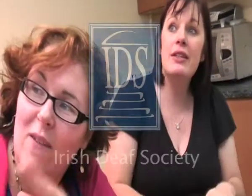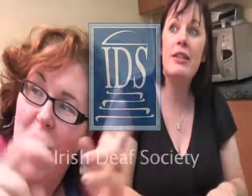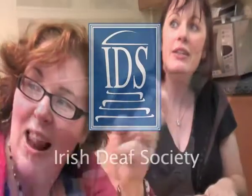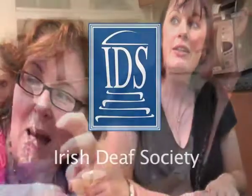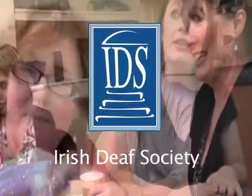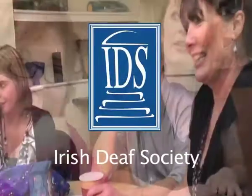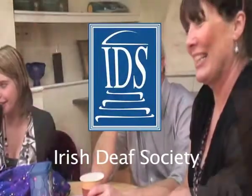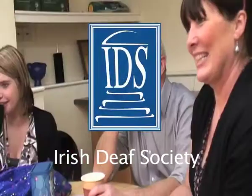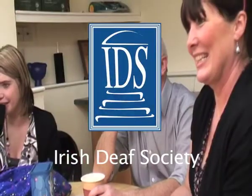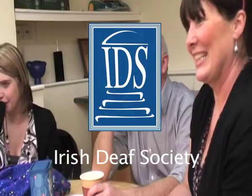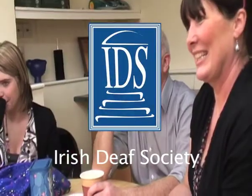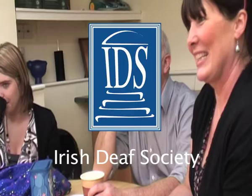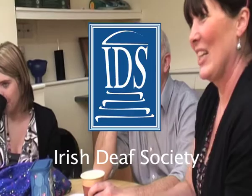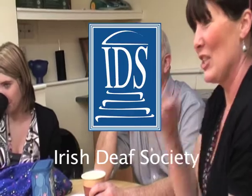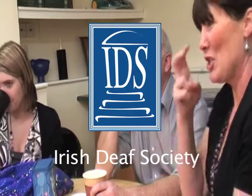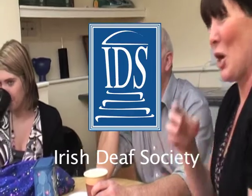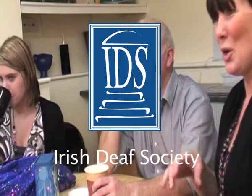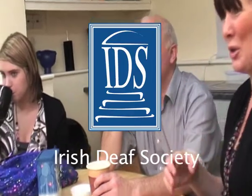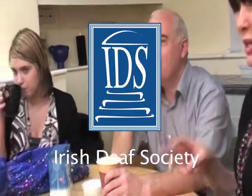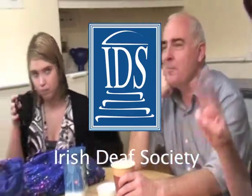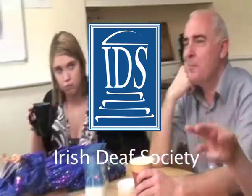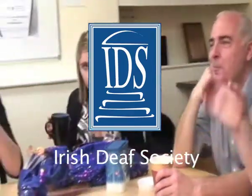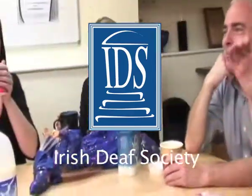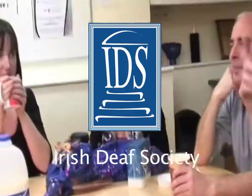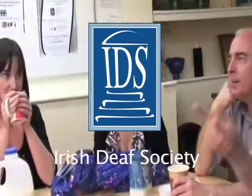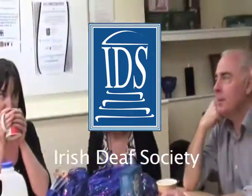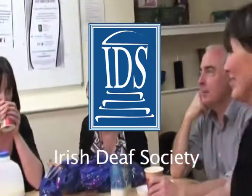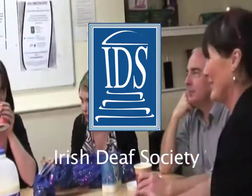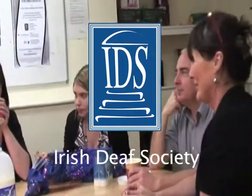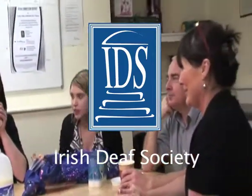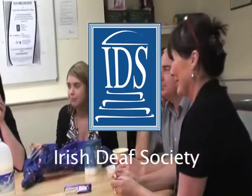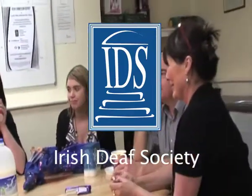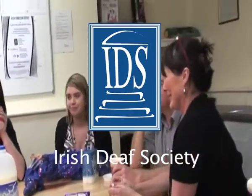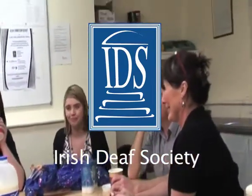Keep your eye out for the camera. Yeah, you walk across.